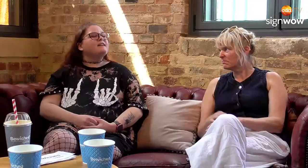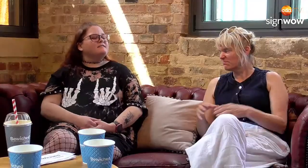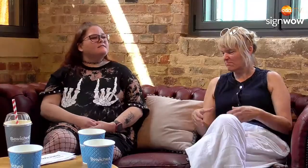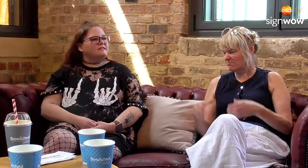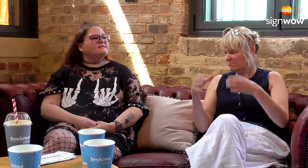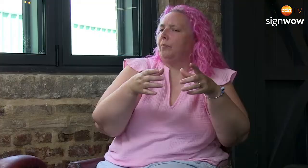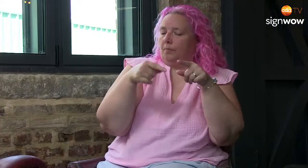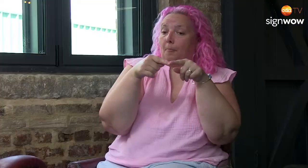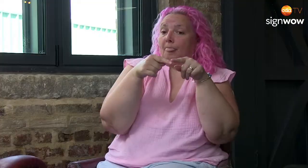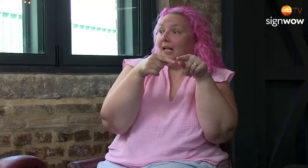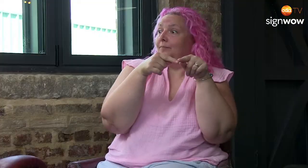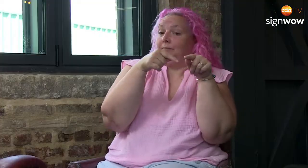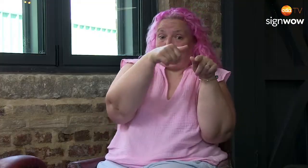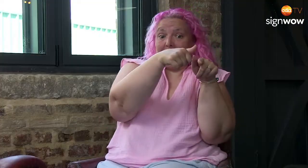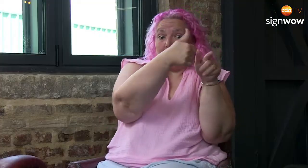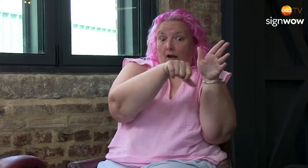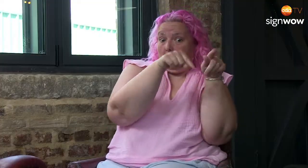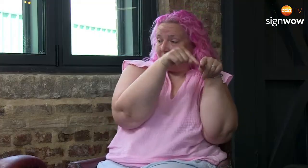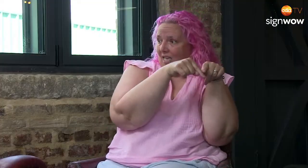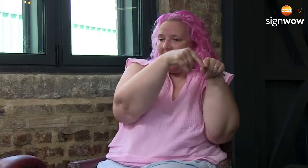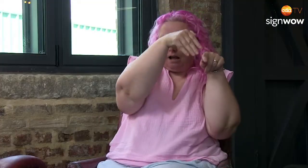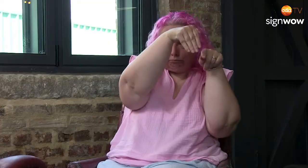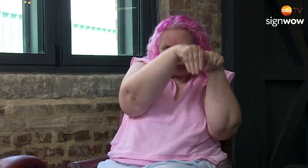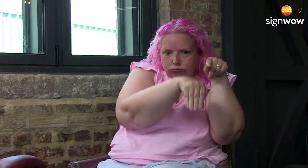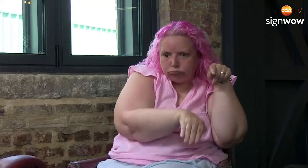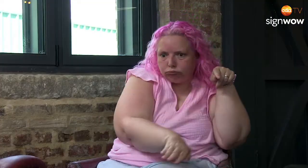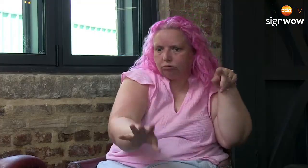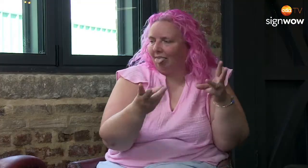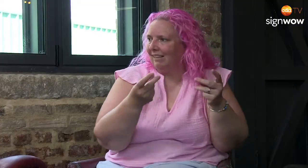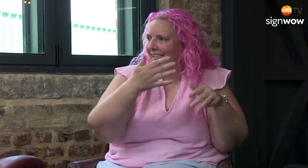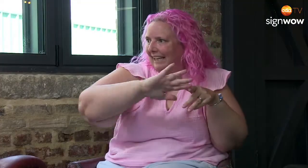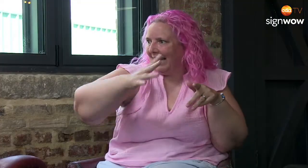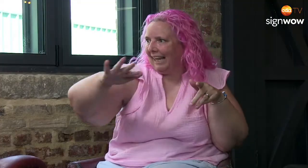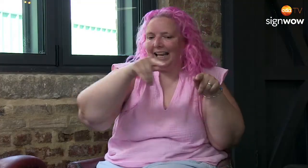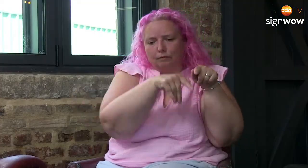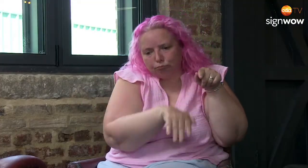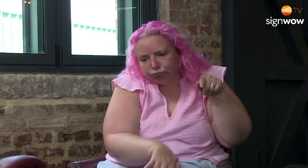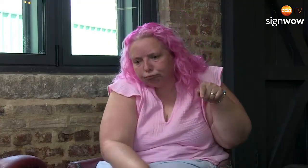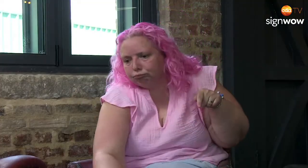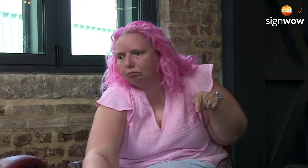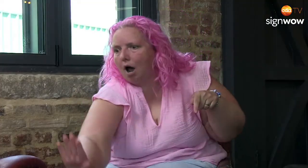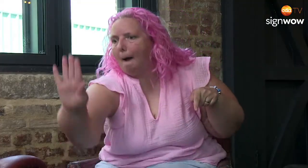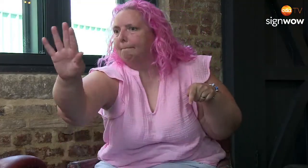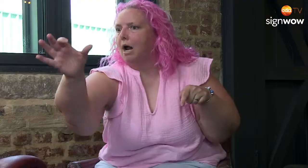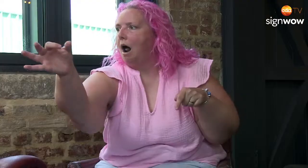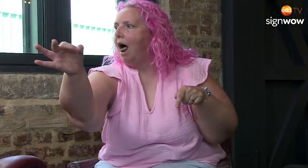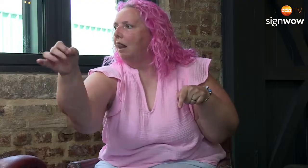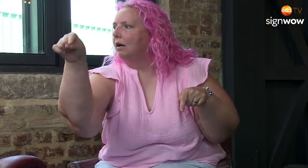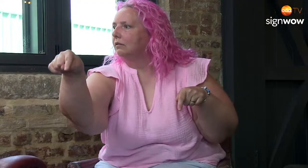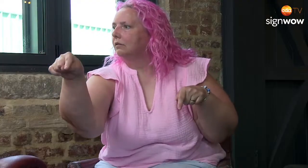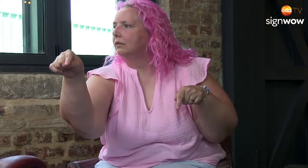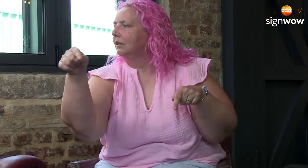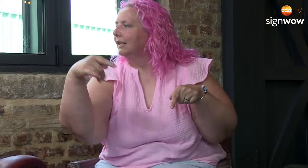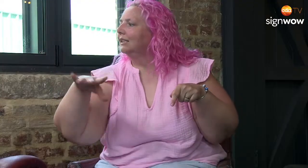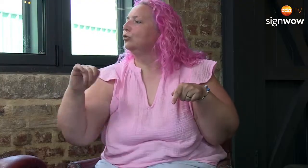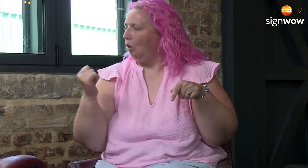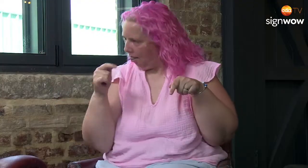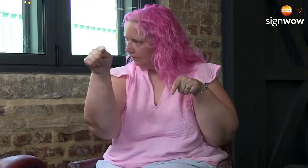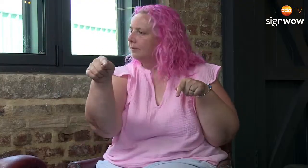on Staffa, have you heard of the columns, like the in columns? the Giant's Causeway. It's